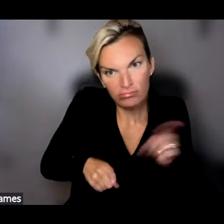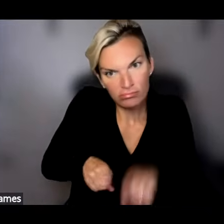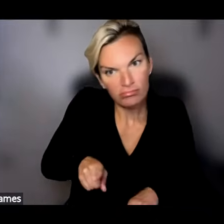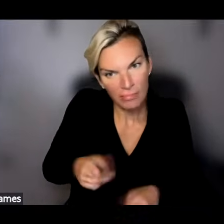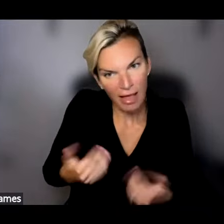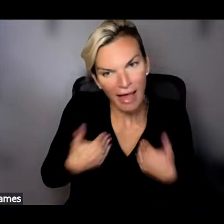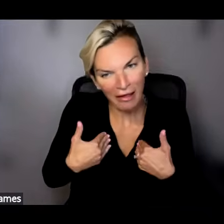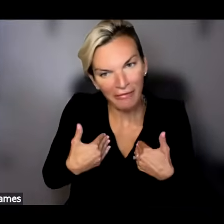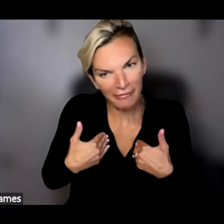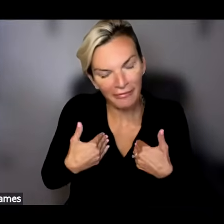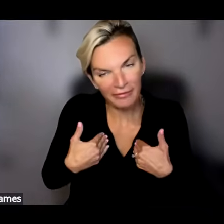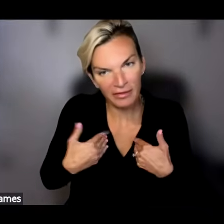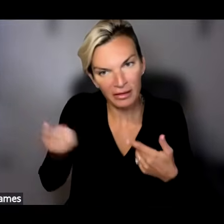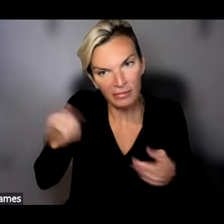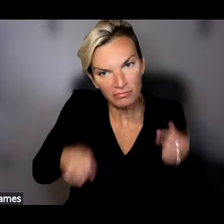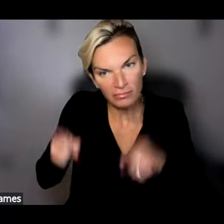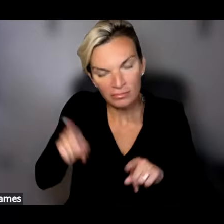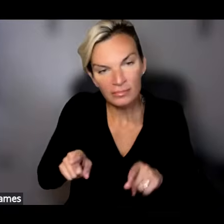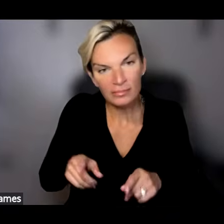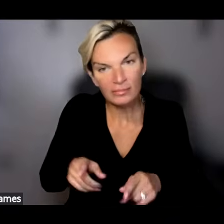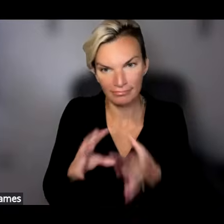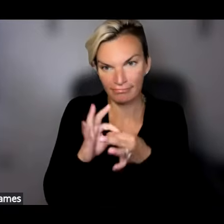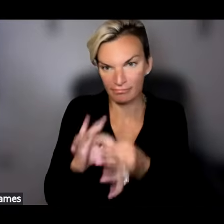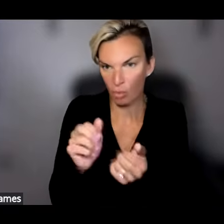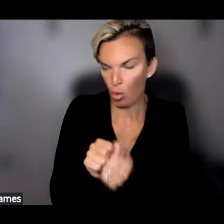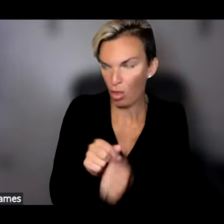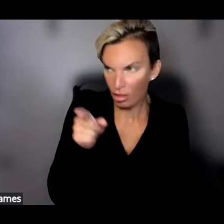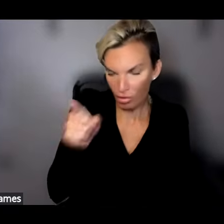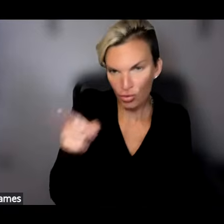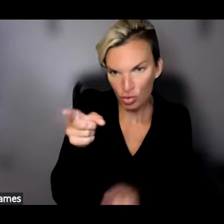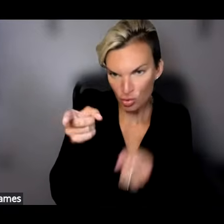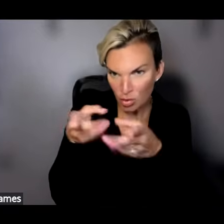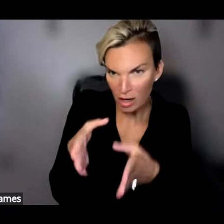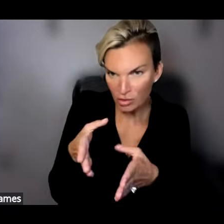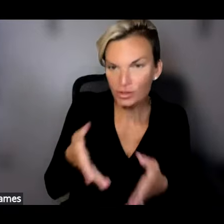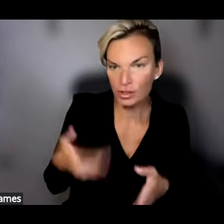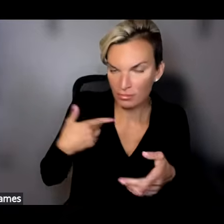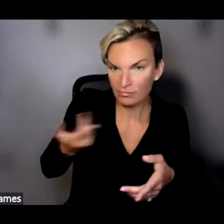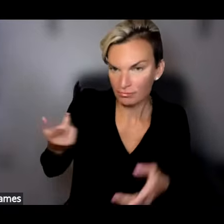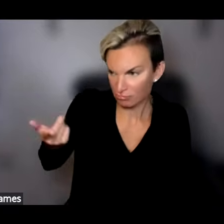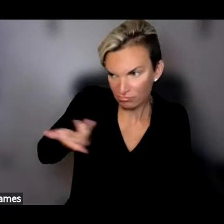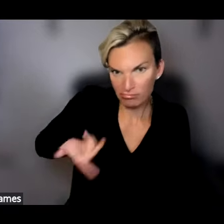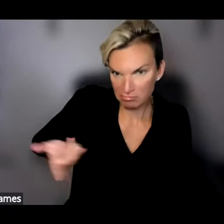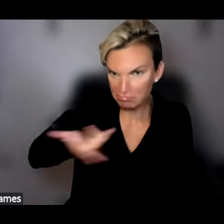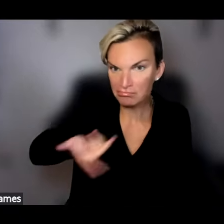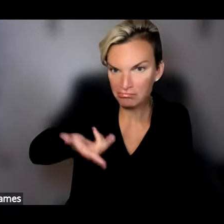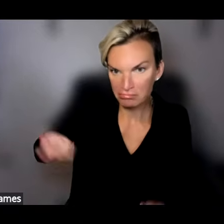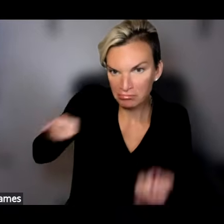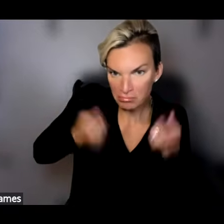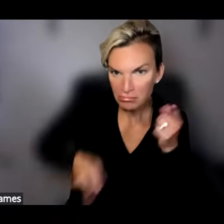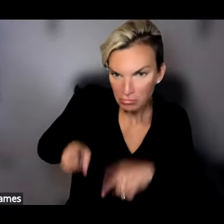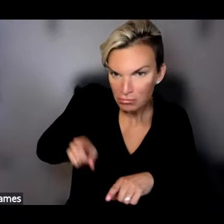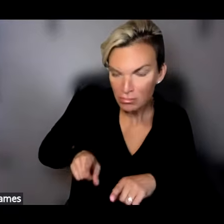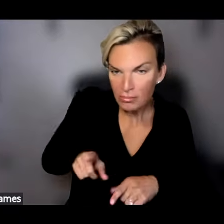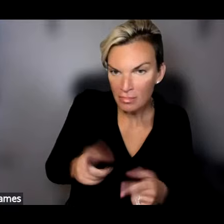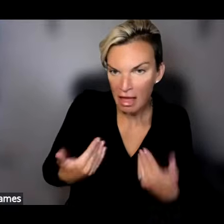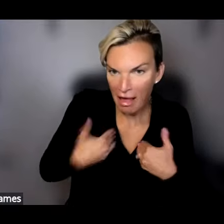there that tracks with Director Brader's as well. So with respect to the statement of purpose, there's a